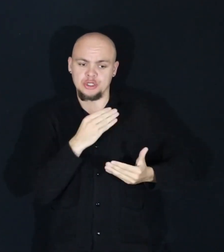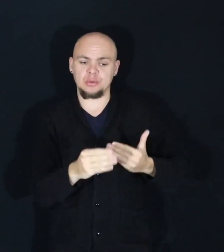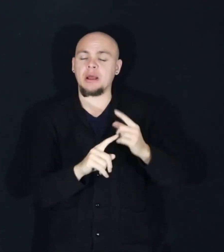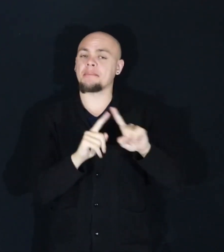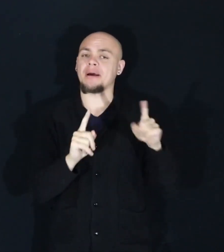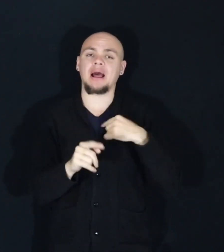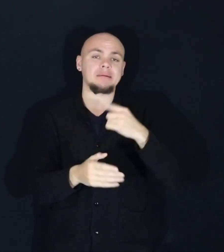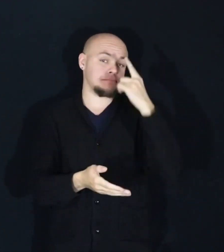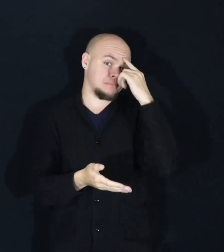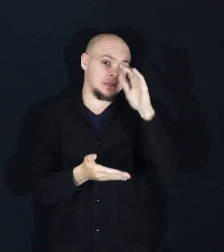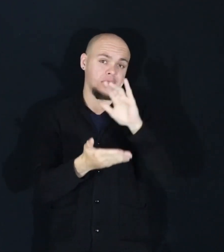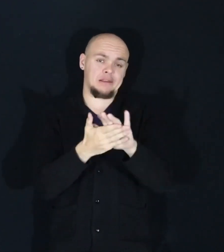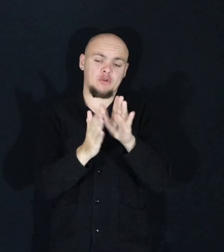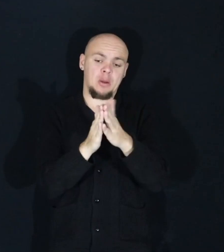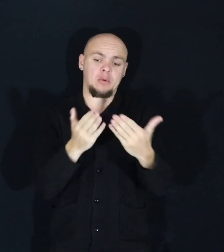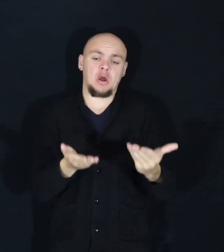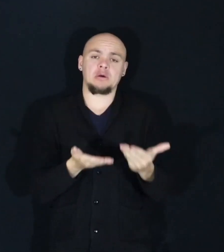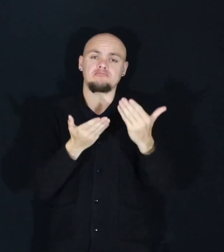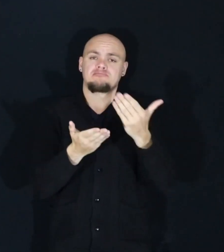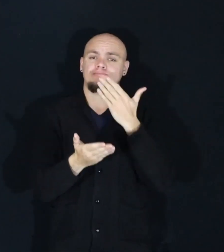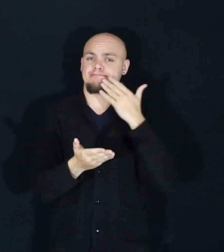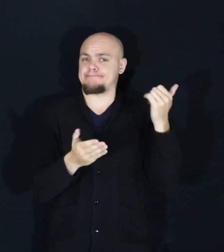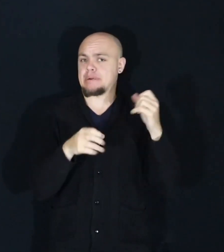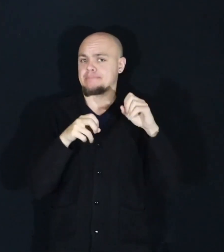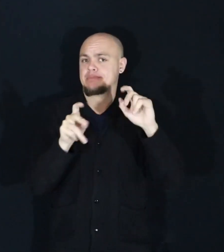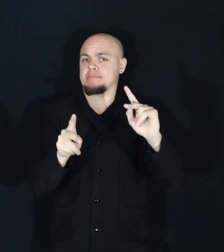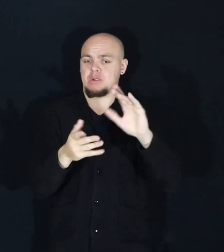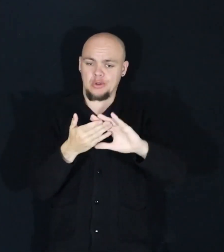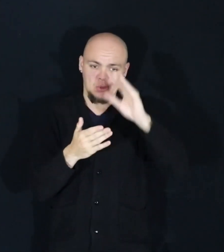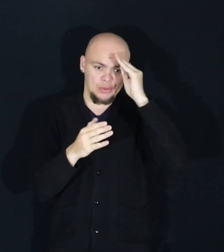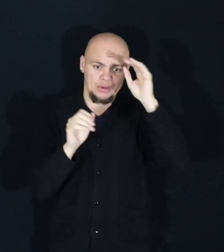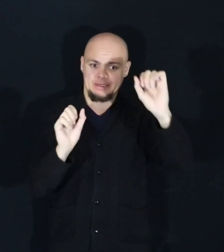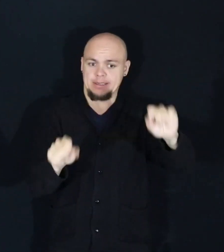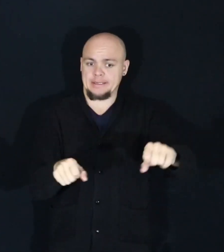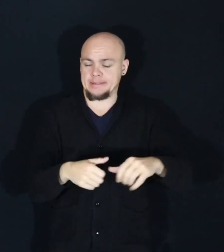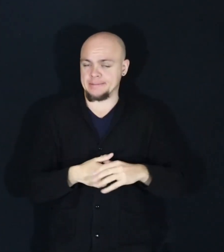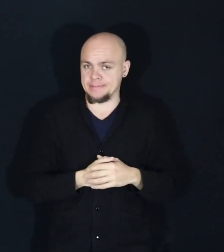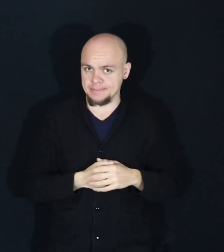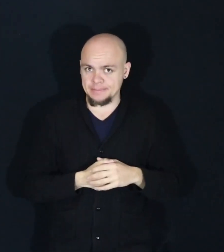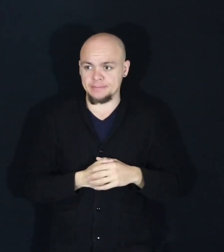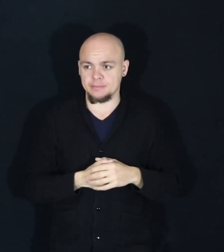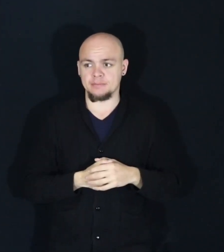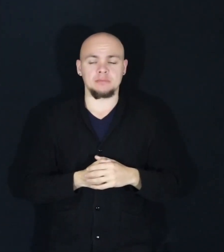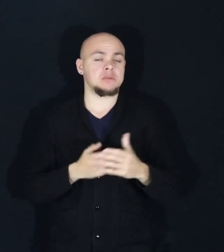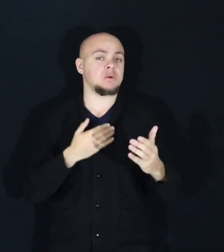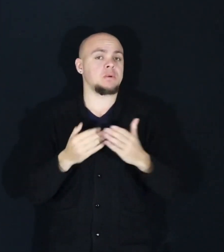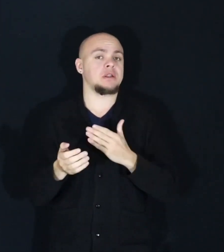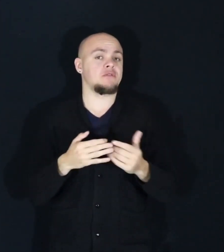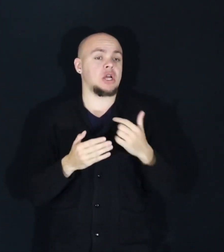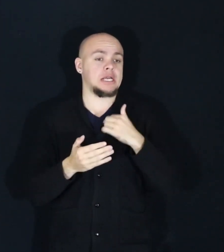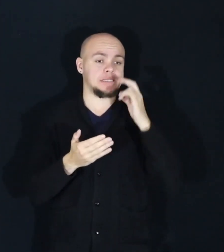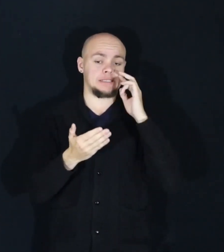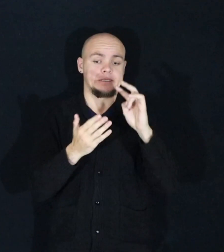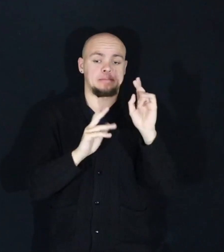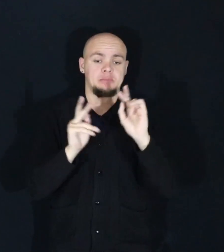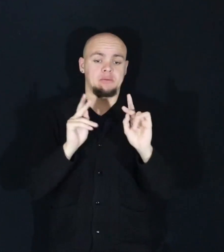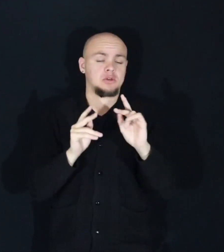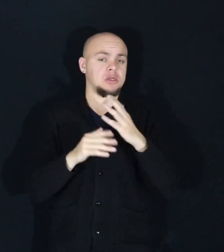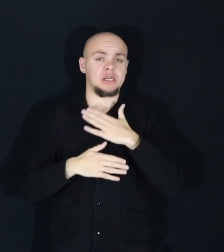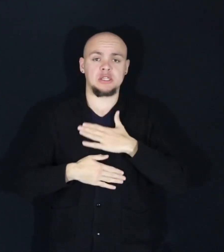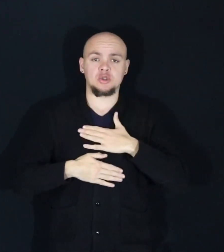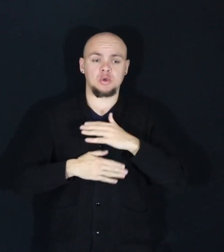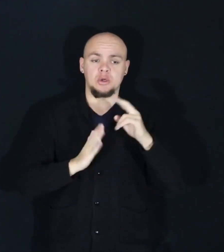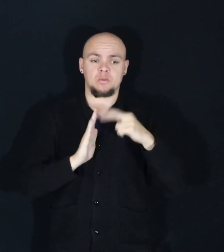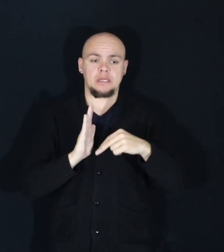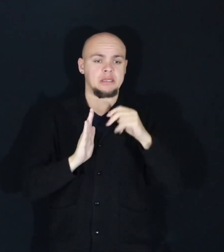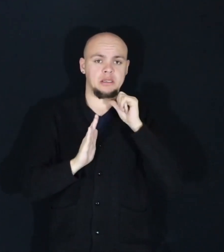believe books offer us the greatest opportunity to learn. Whenever I see people who don't enjoy reading, it's